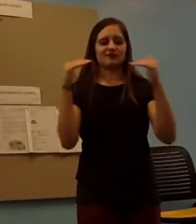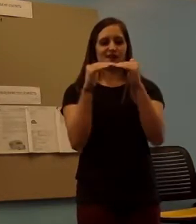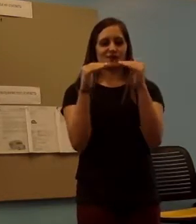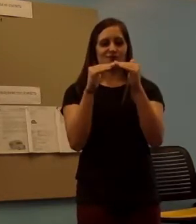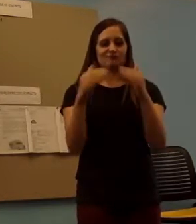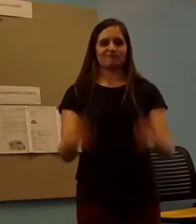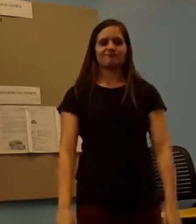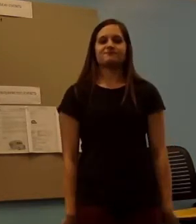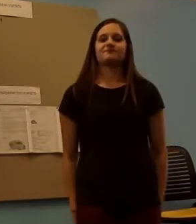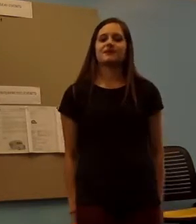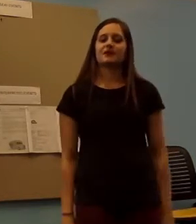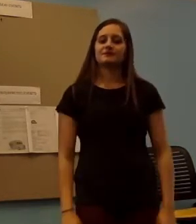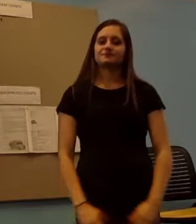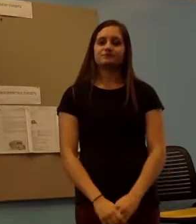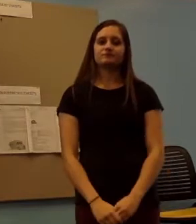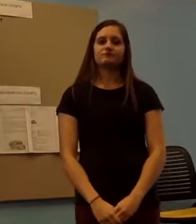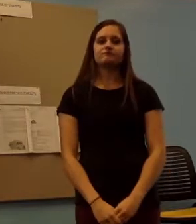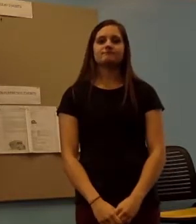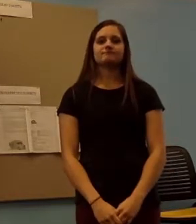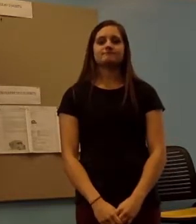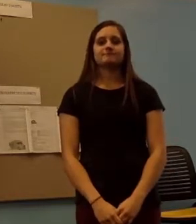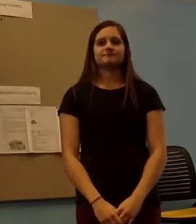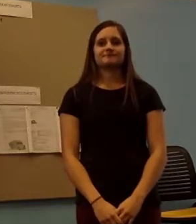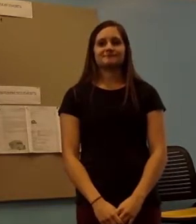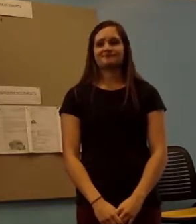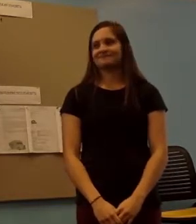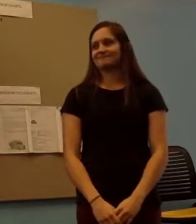Yep. Well, right.